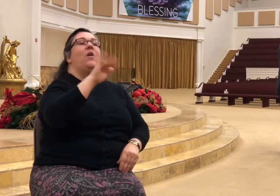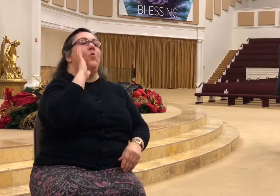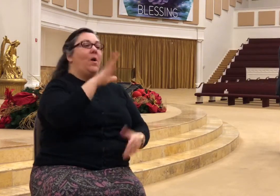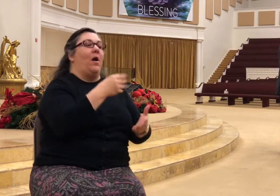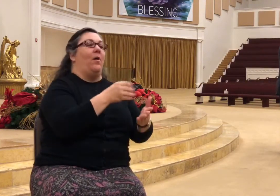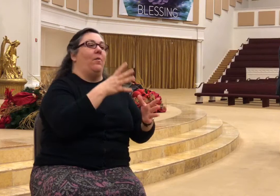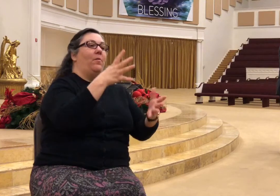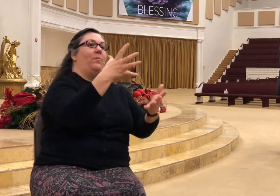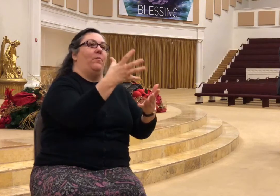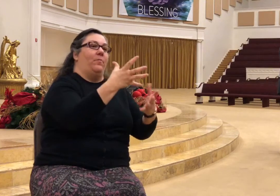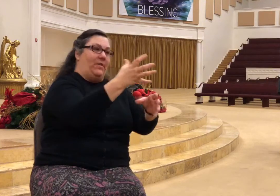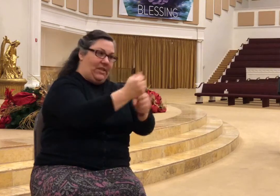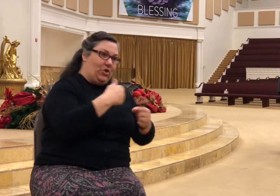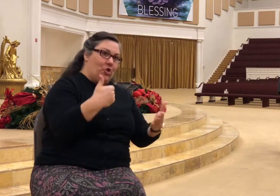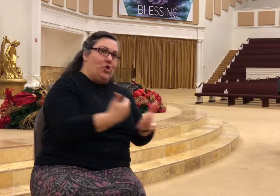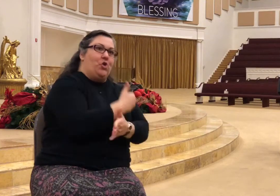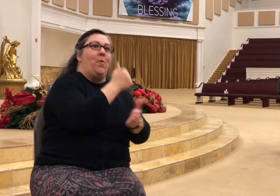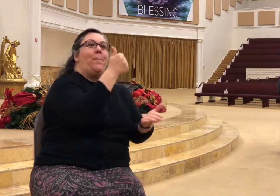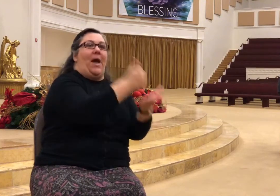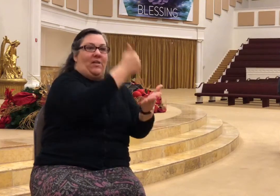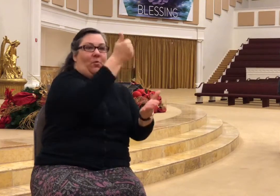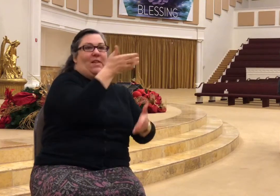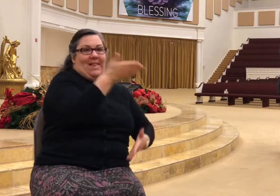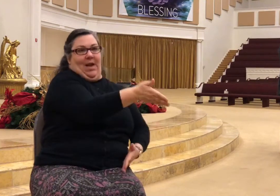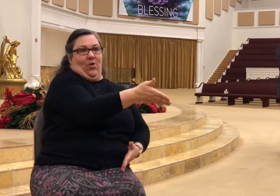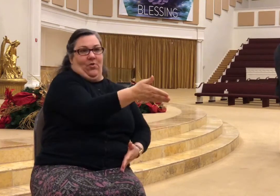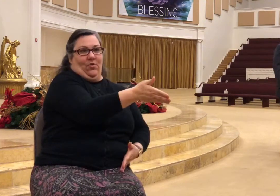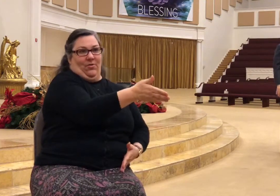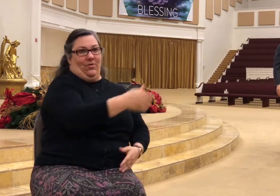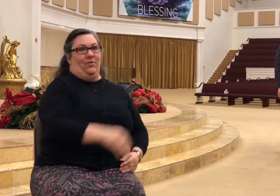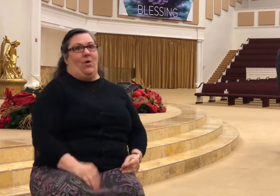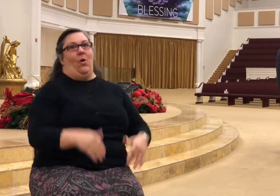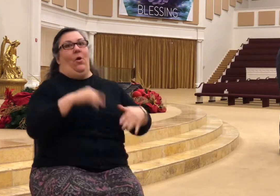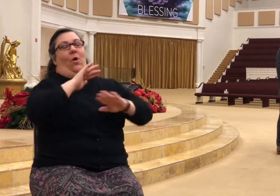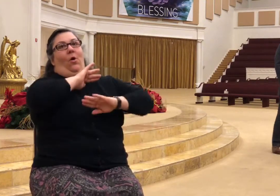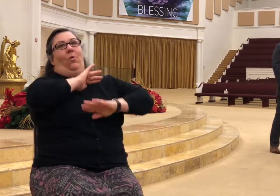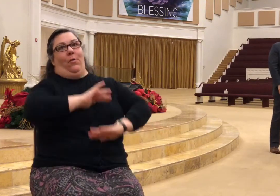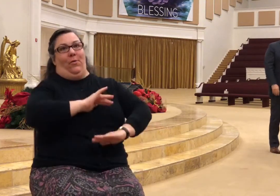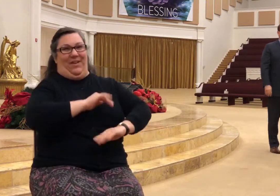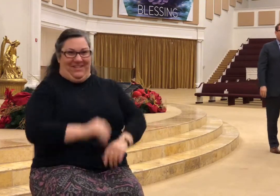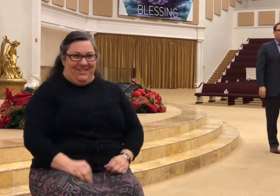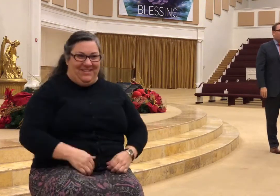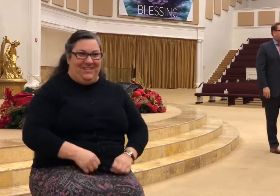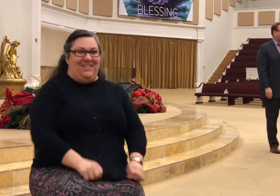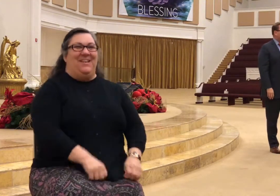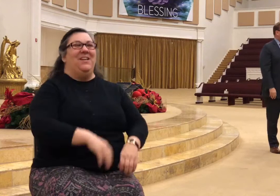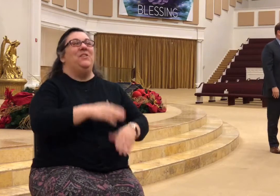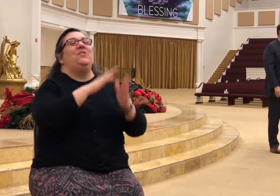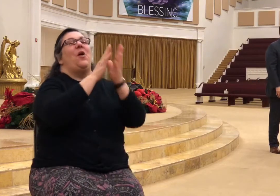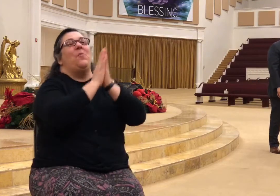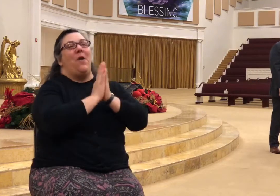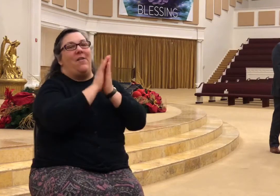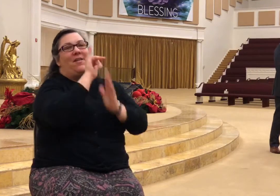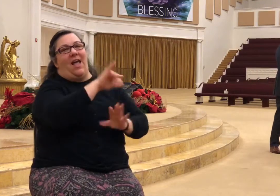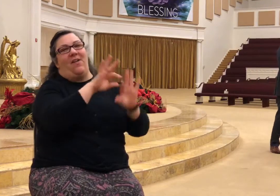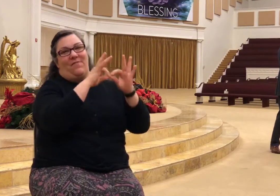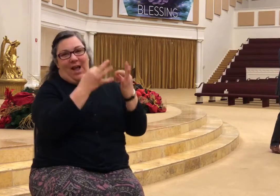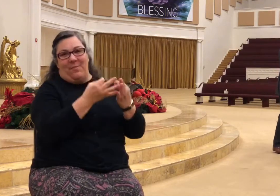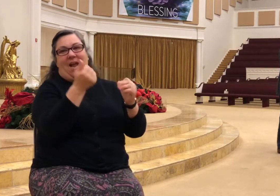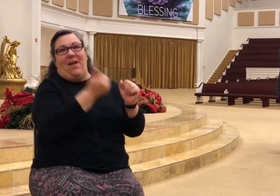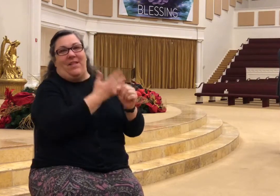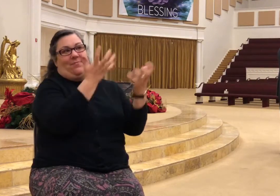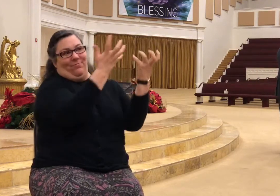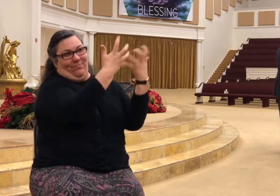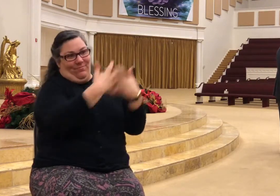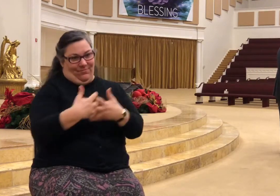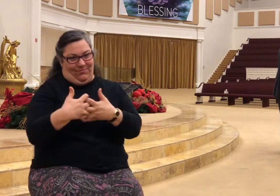I'll breathe a sigh of relief when that plane lands in Miami. So pray for them tomorrow that all that works